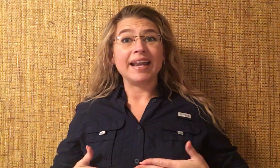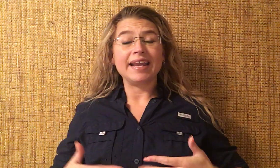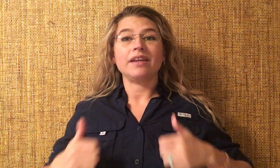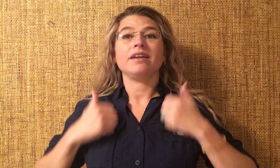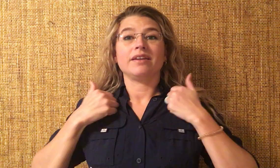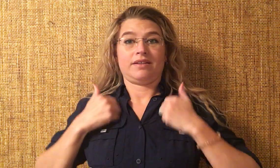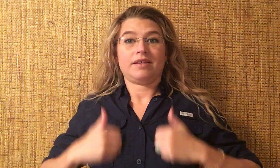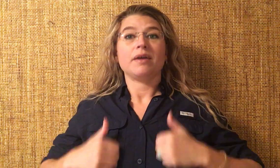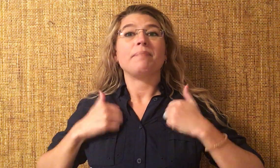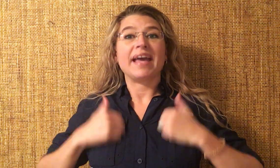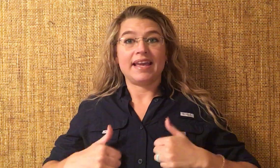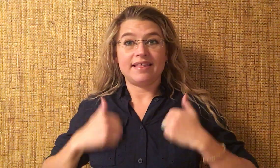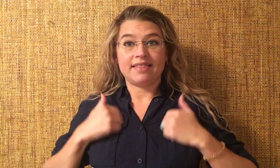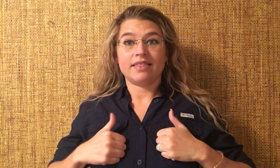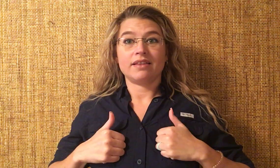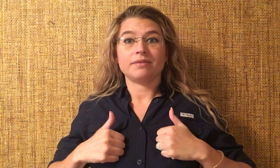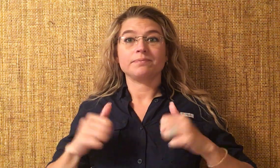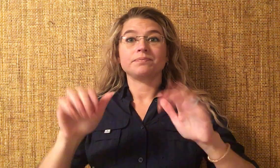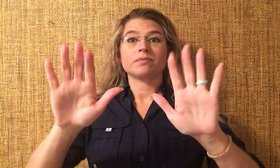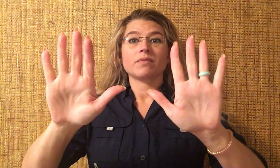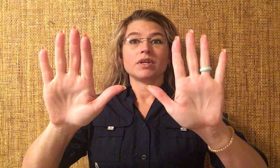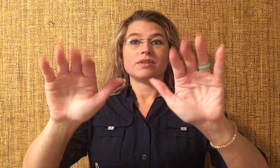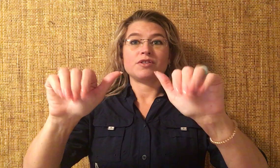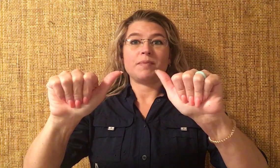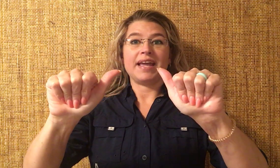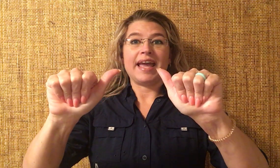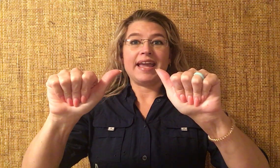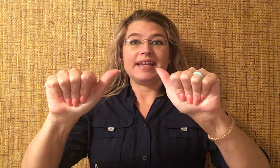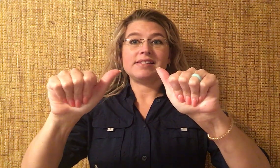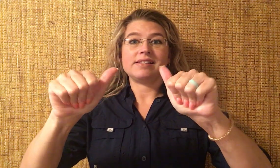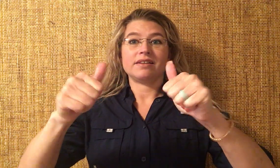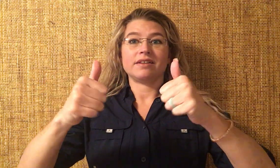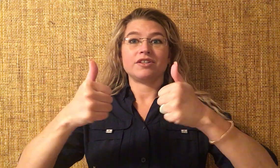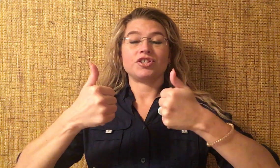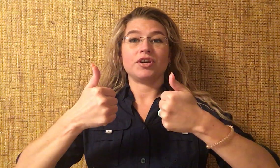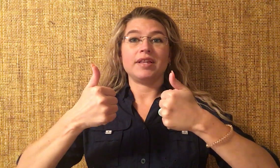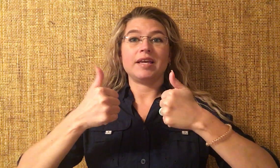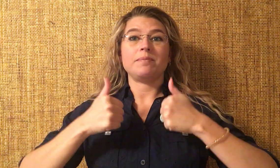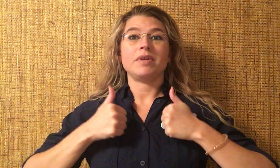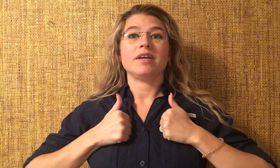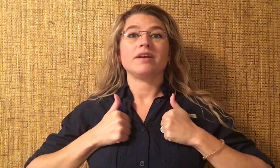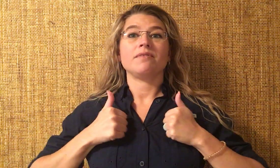body. Bathe. So make A's, turn them,